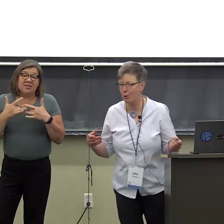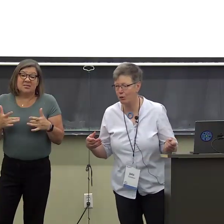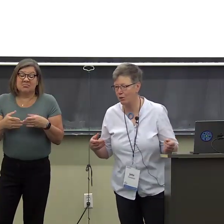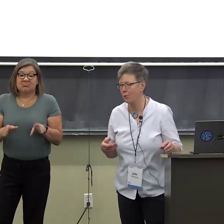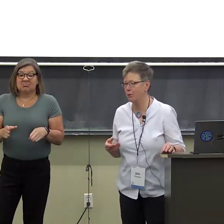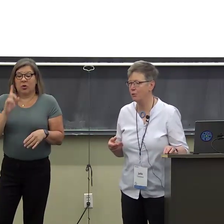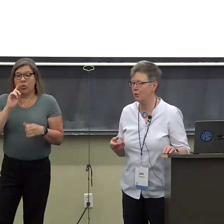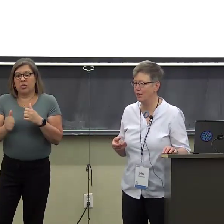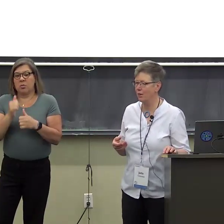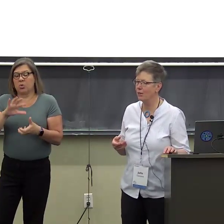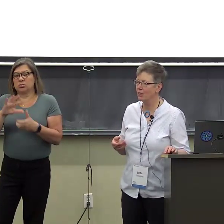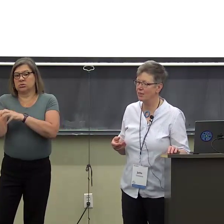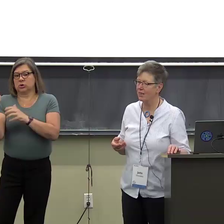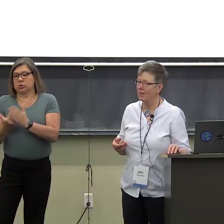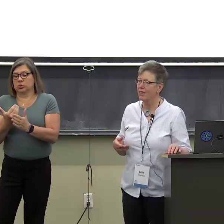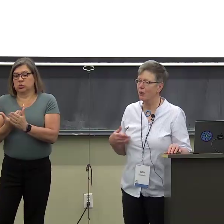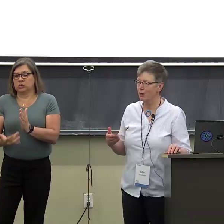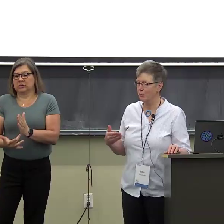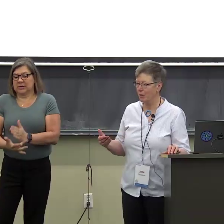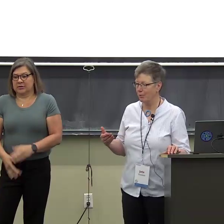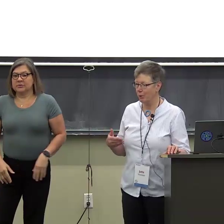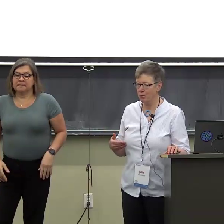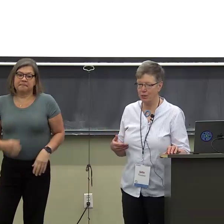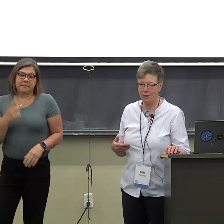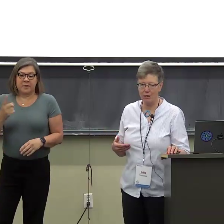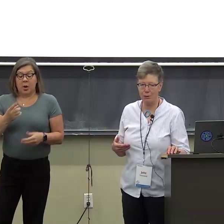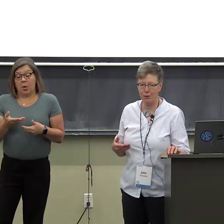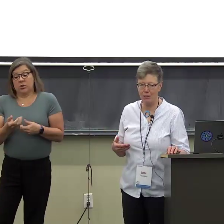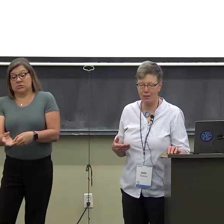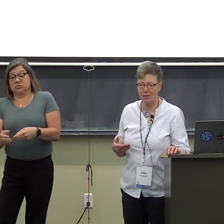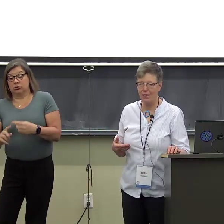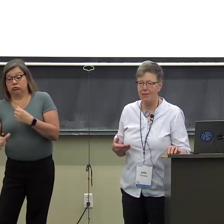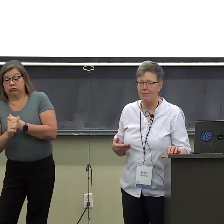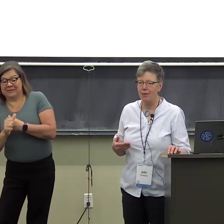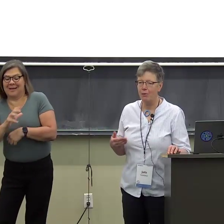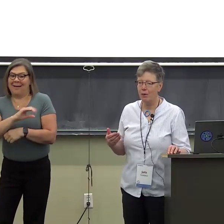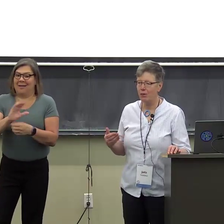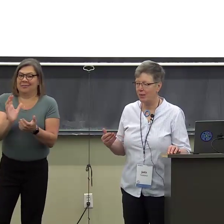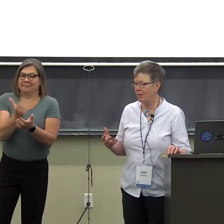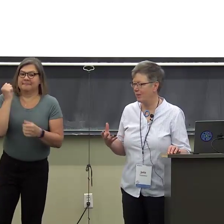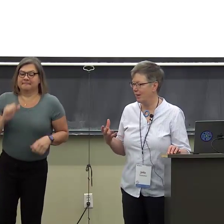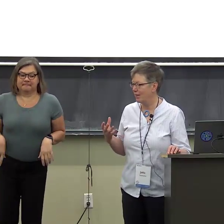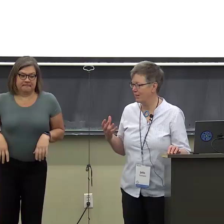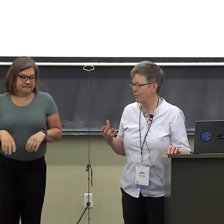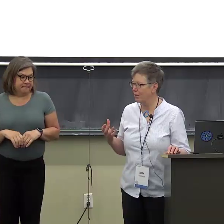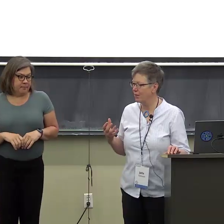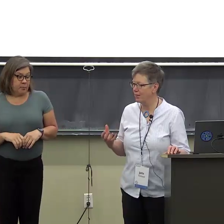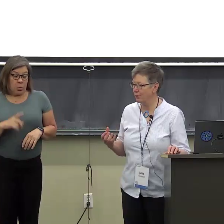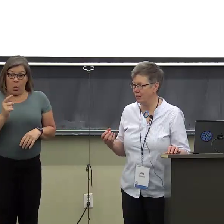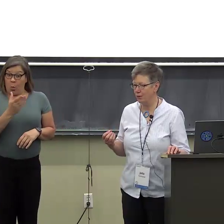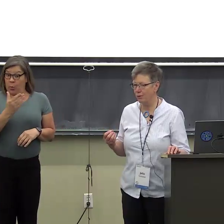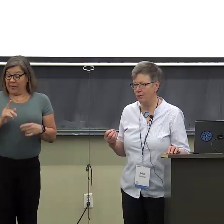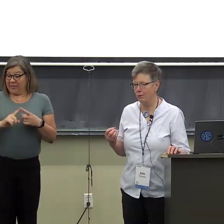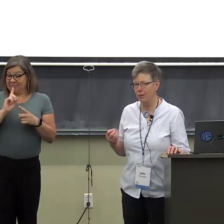case with most disruptive new technologies. They always bring both risks and opportunities. The one thing that is